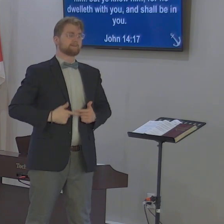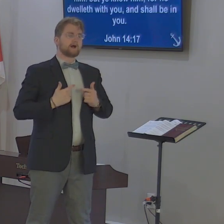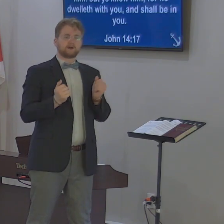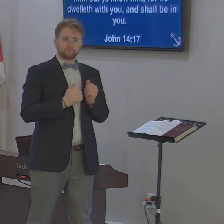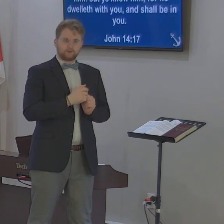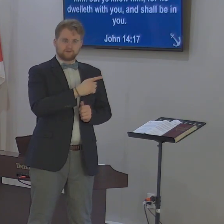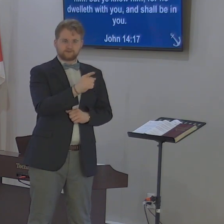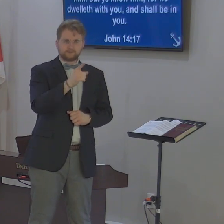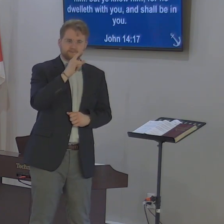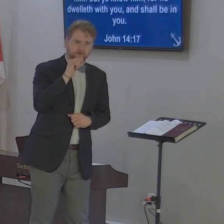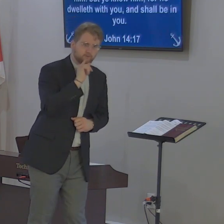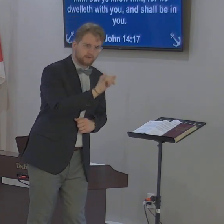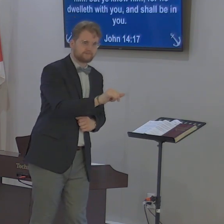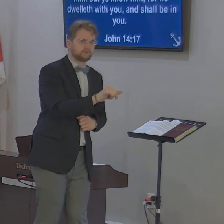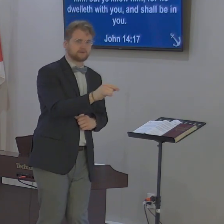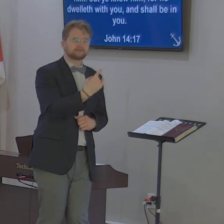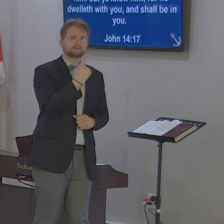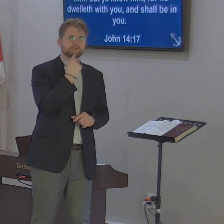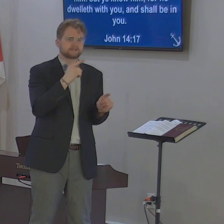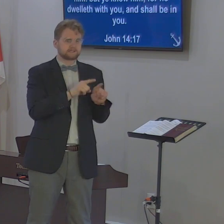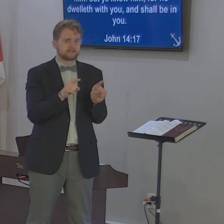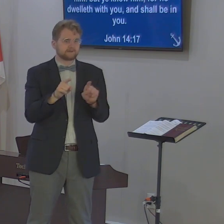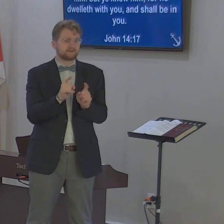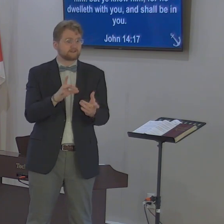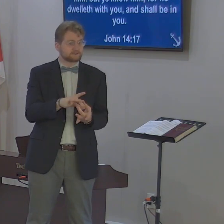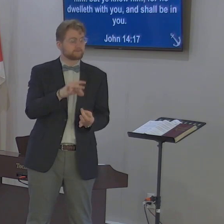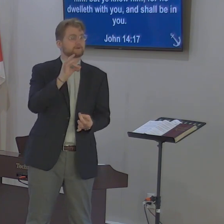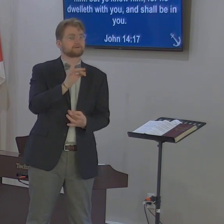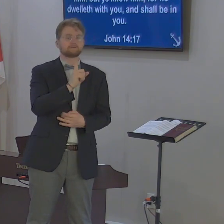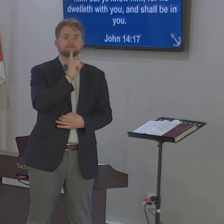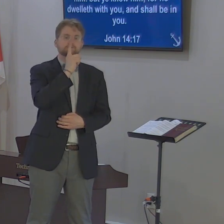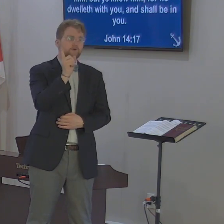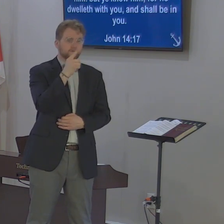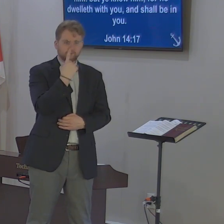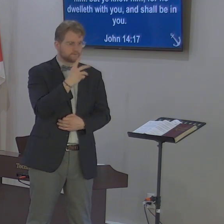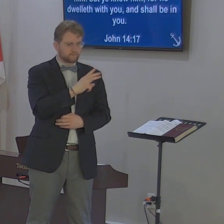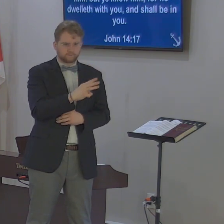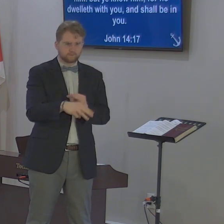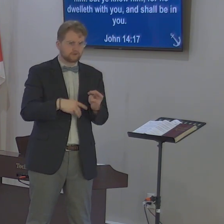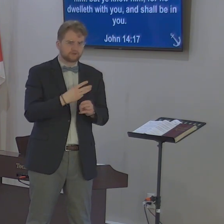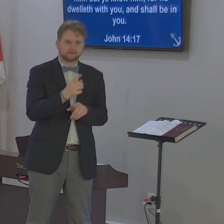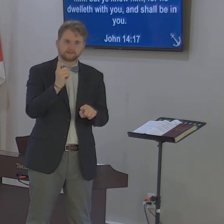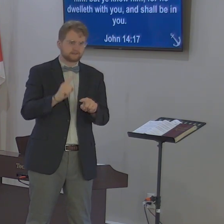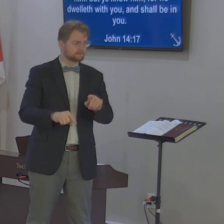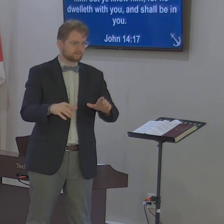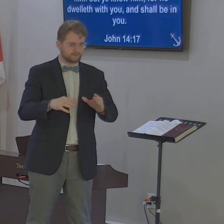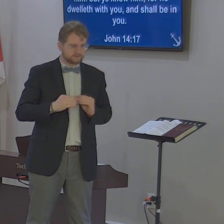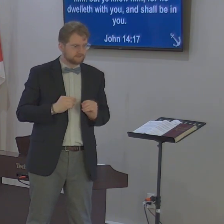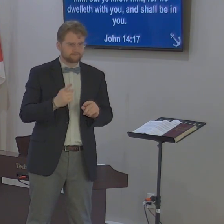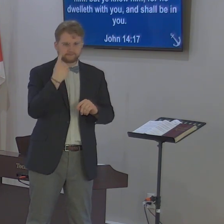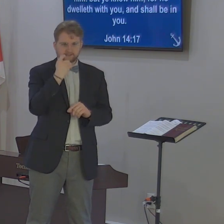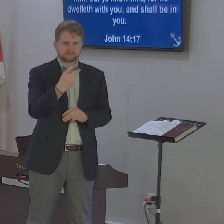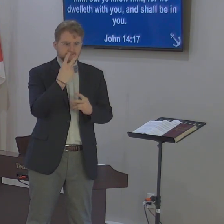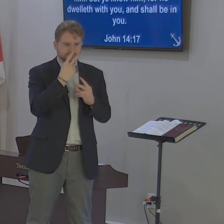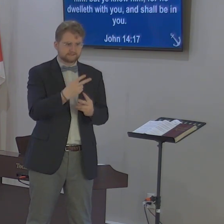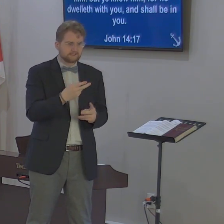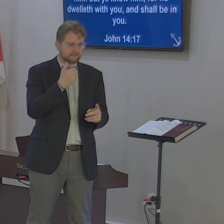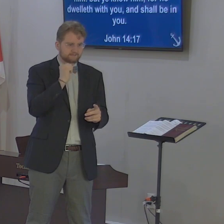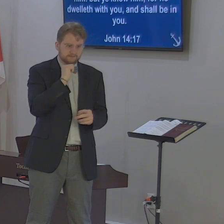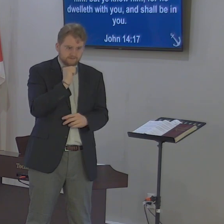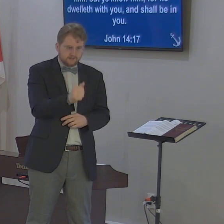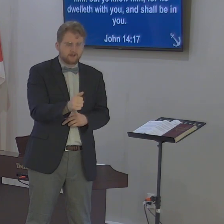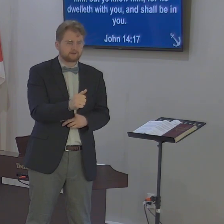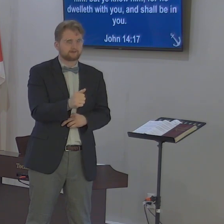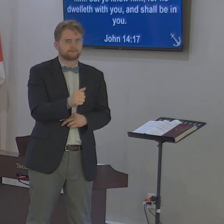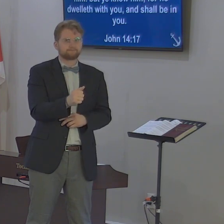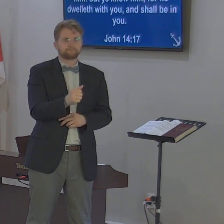even the Spirit of truth, whom the world cannot receive, because it seeth him not, neither knoweth him, but ye know him, for